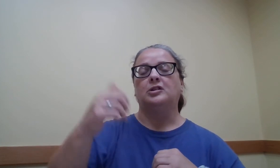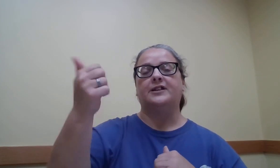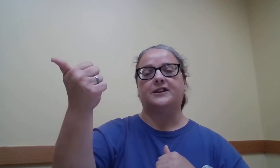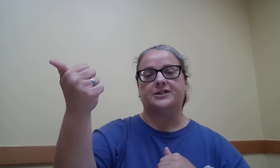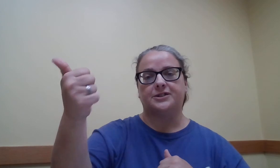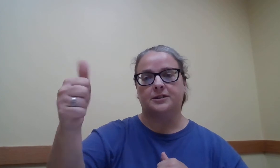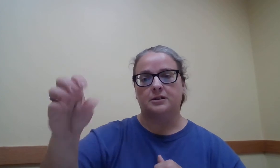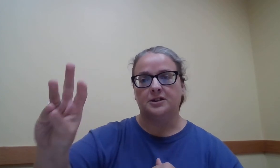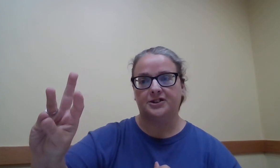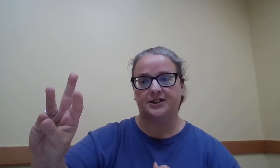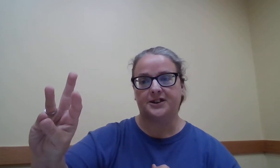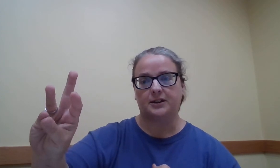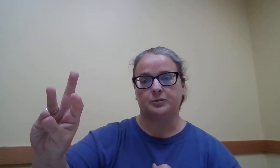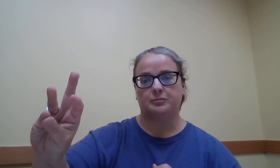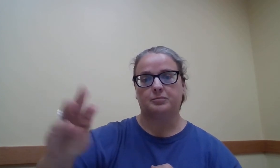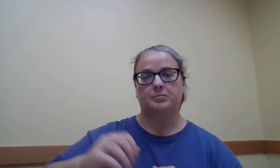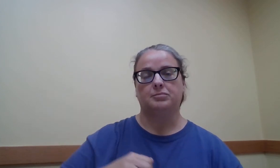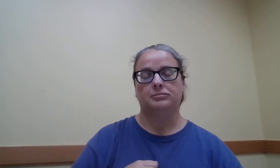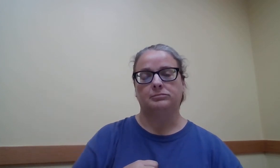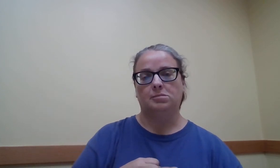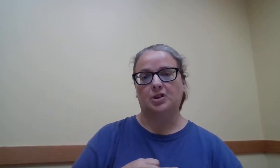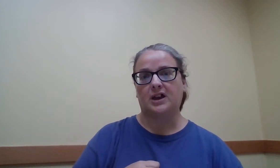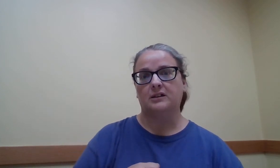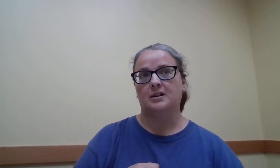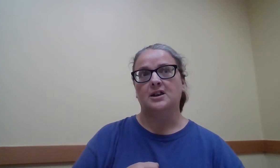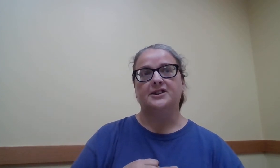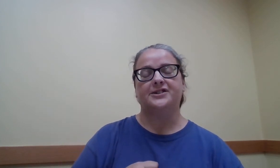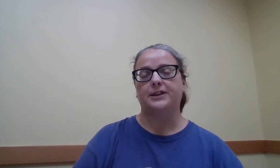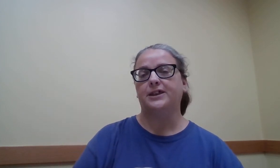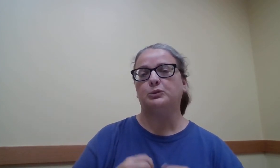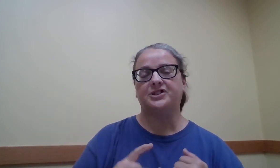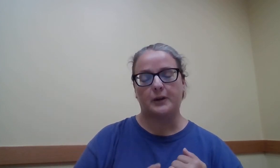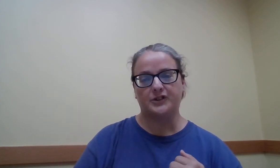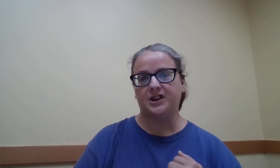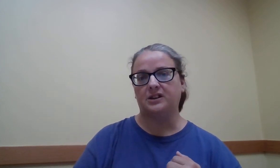like this, 16, okay? Same thing with 17,